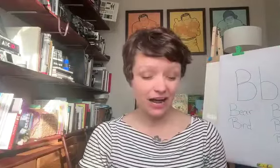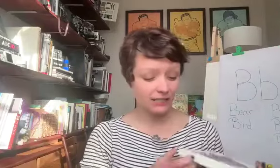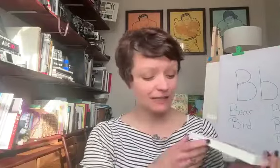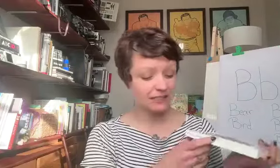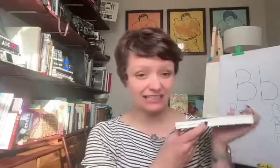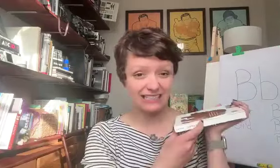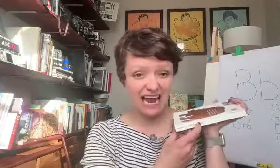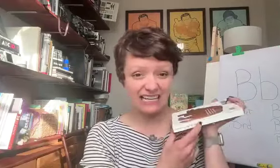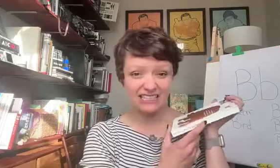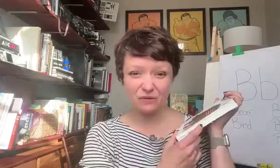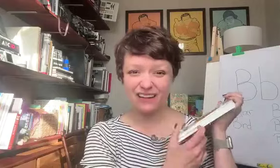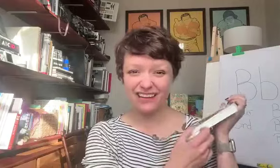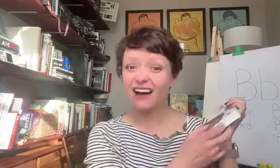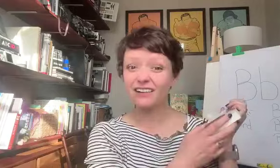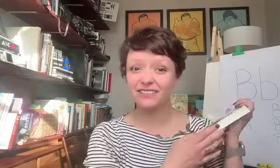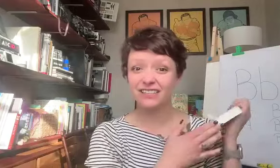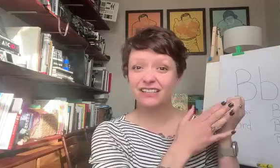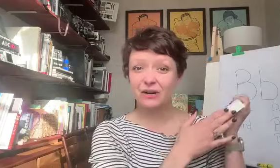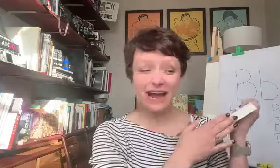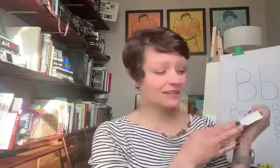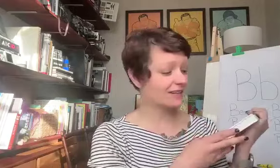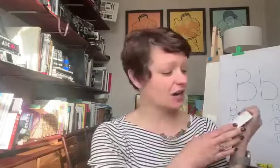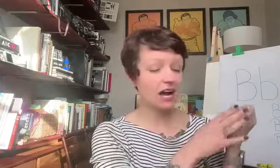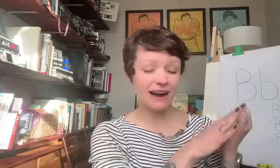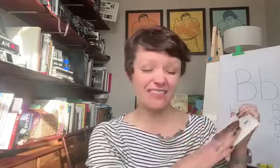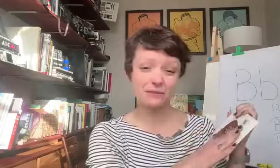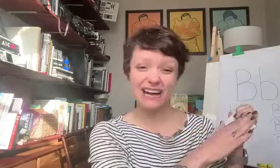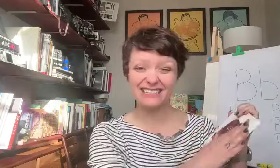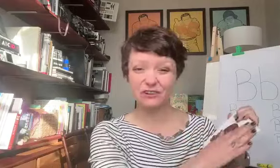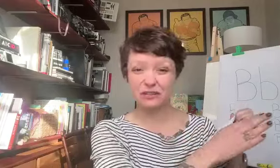lot? Is because look at the side, it's so well loved. We have to have a talk about how this book has to go to the